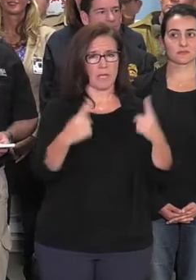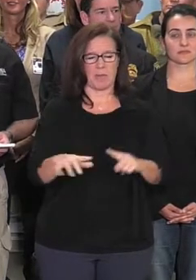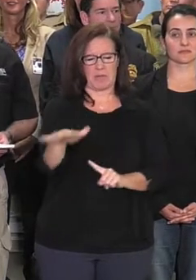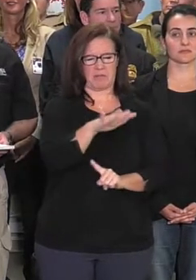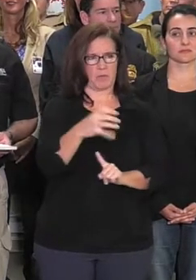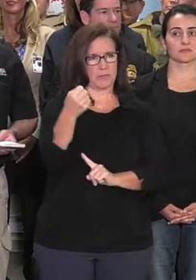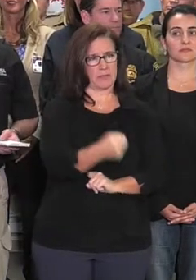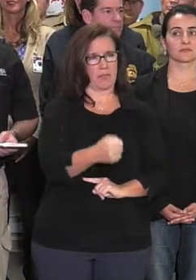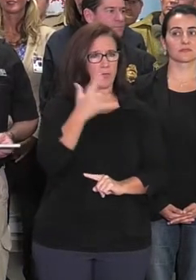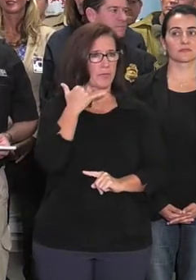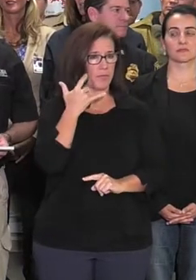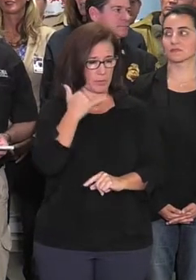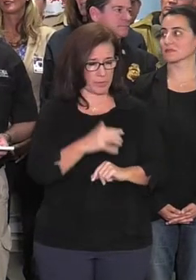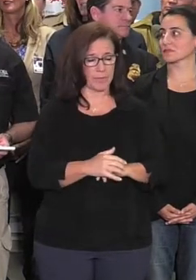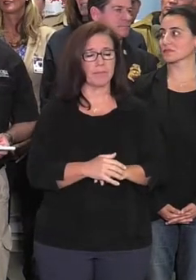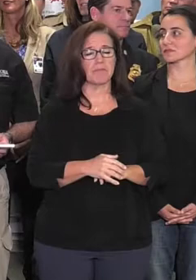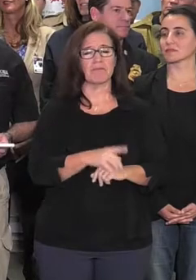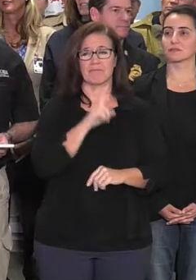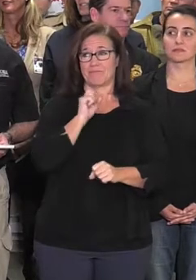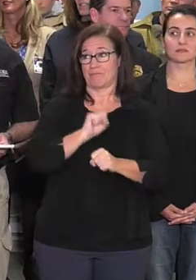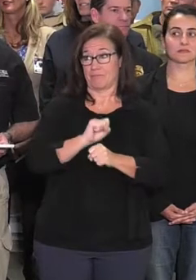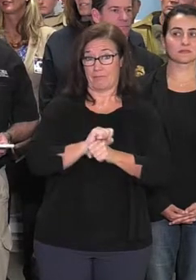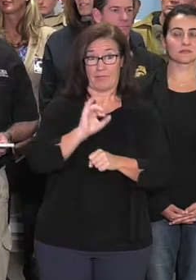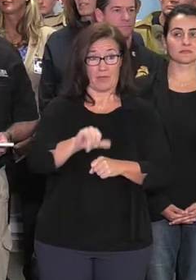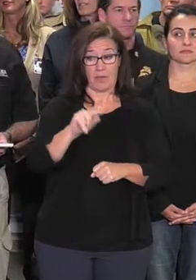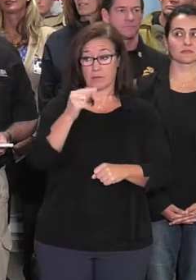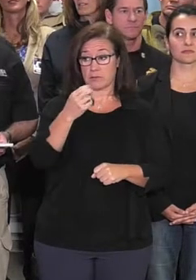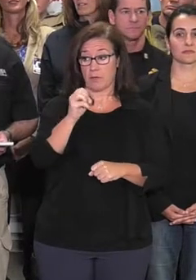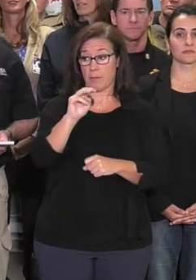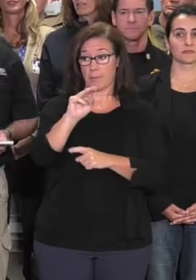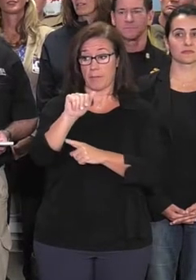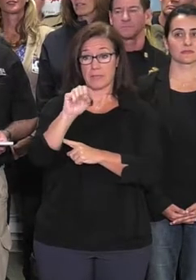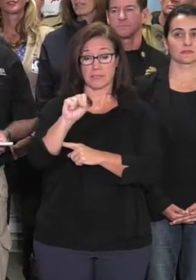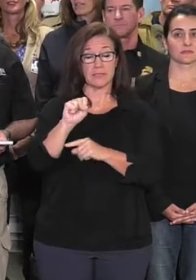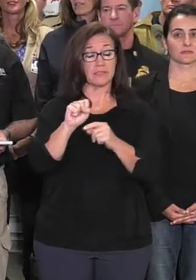Basin. Certainly the Thomas Fire here in Ventura